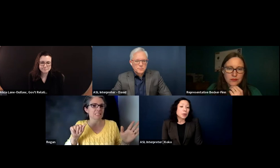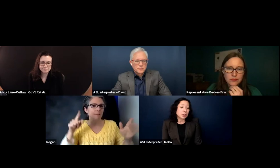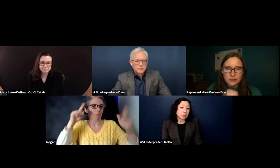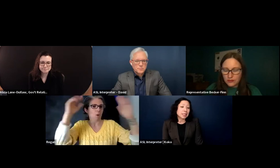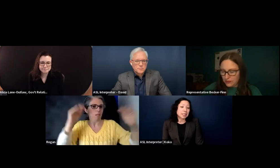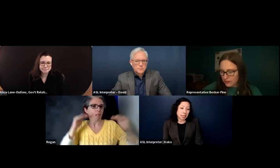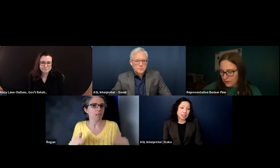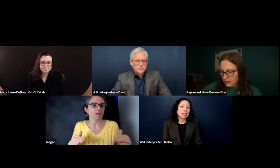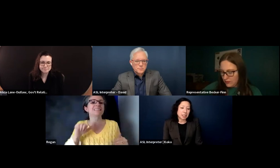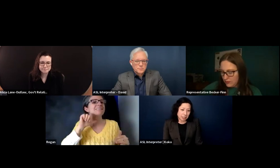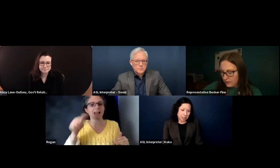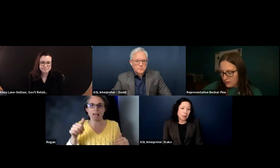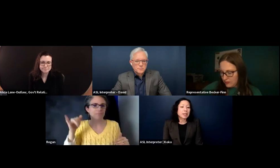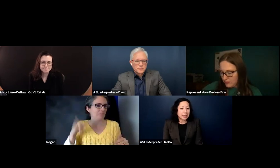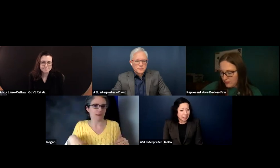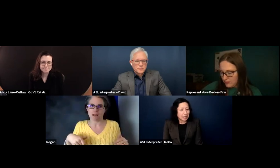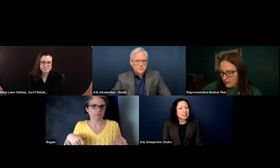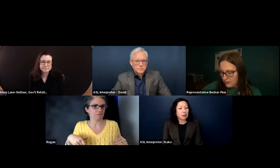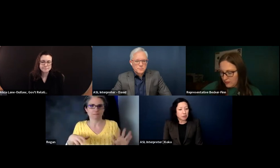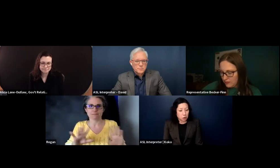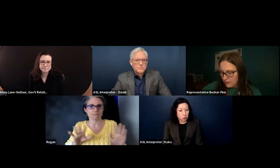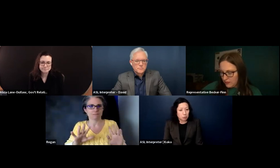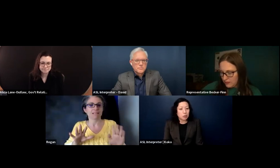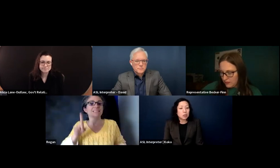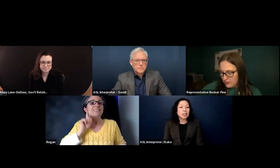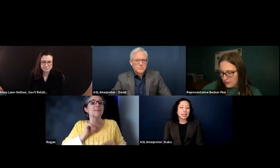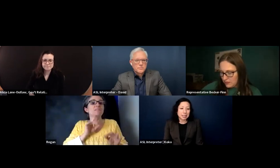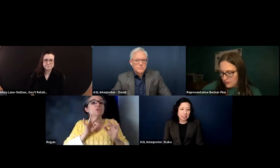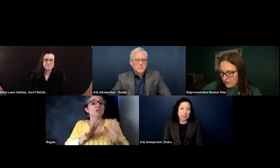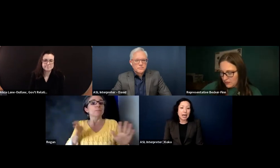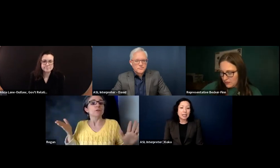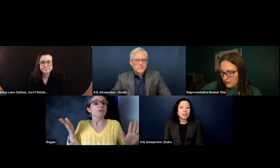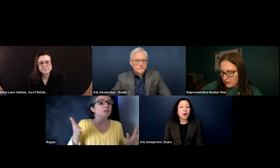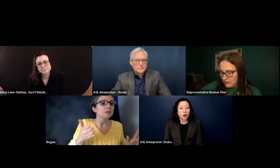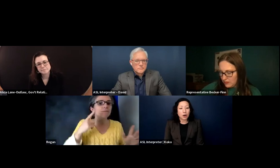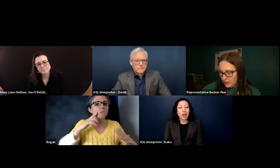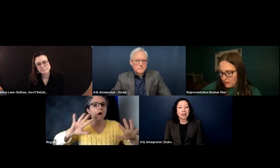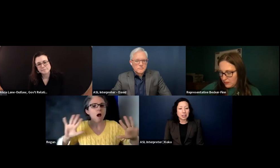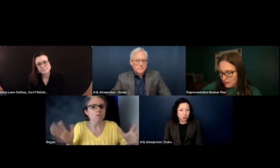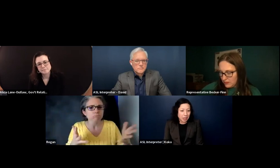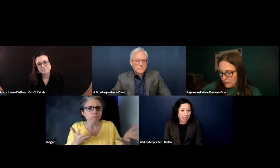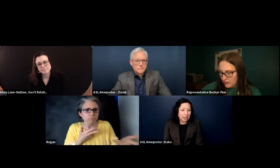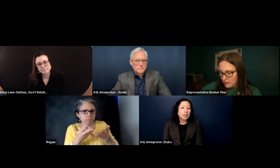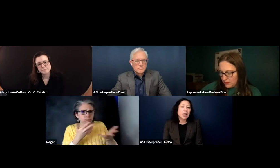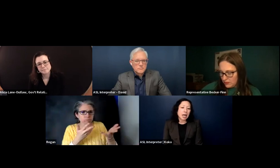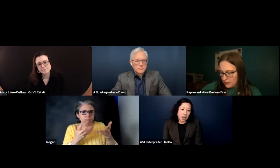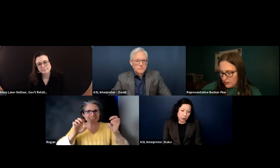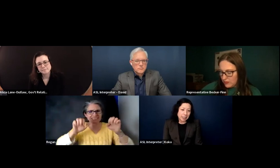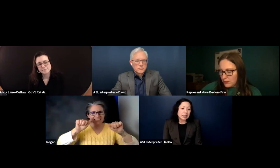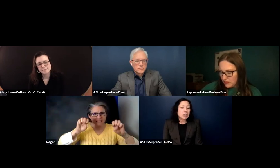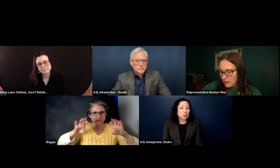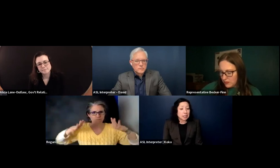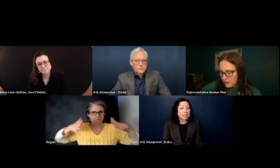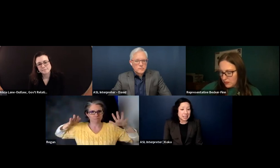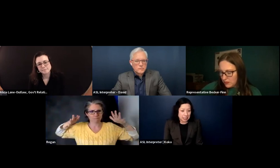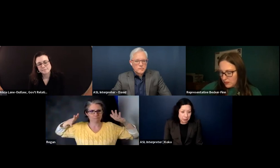so we do need to just stop thinking that deaf interpreters, that CDIs are lesser than. We